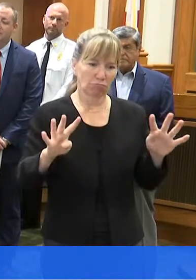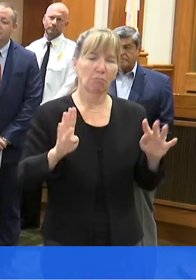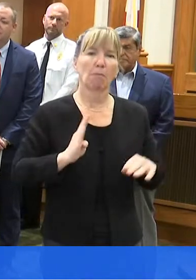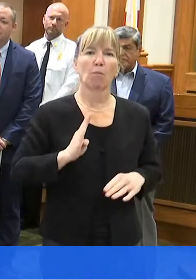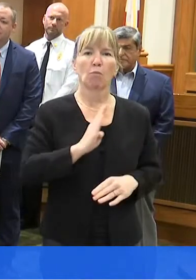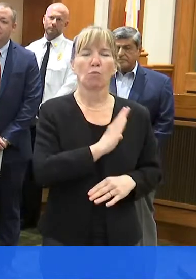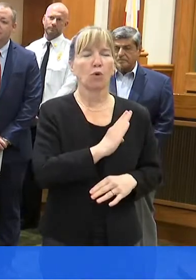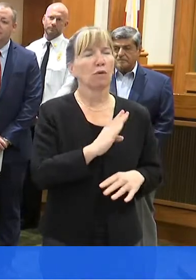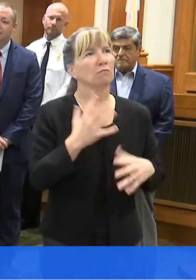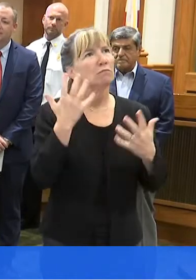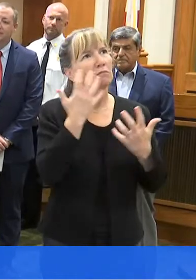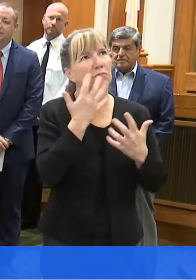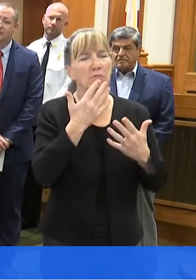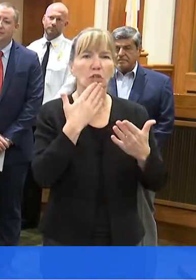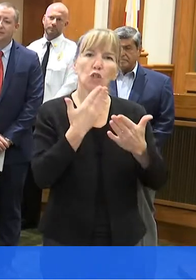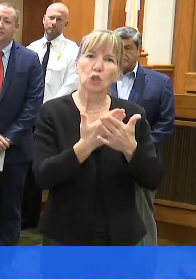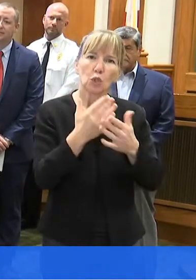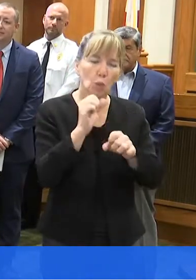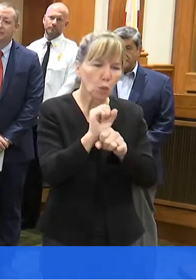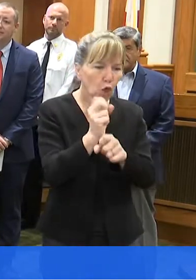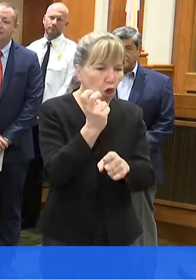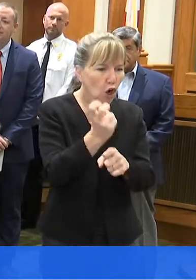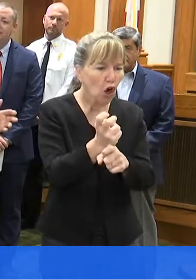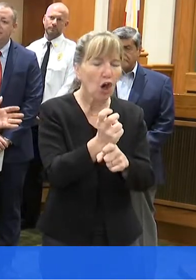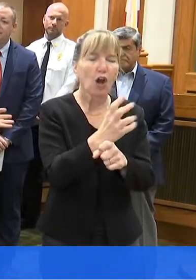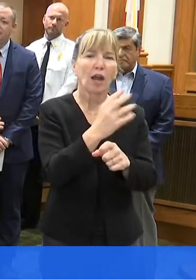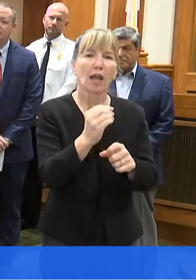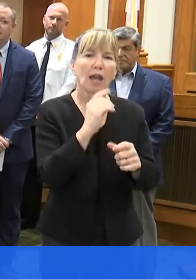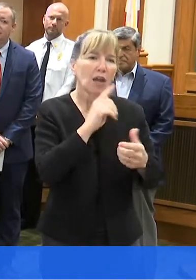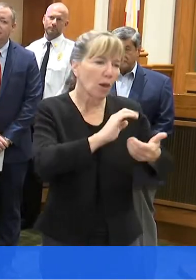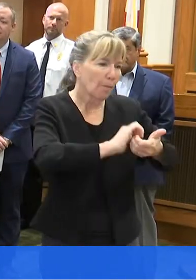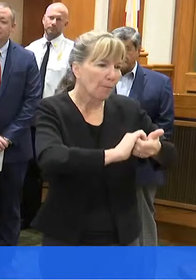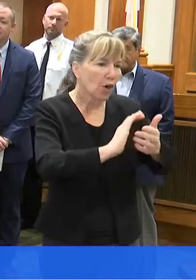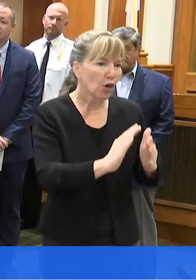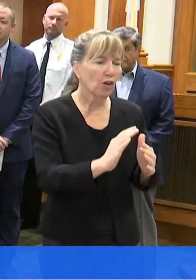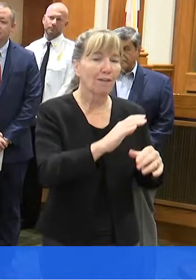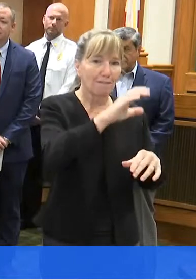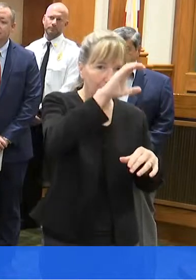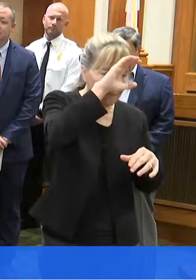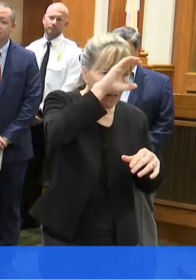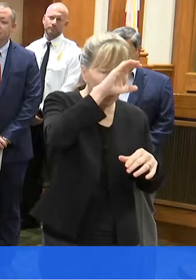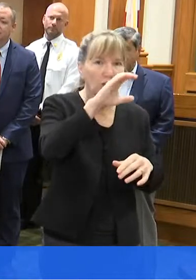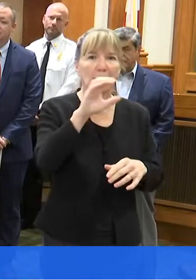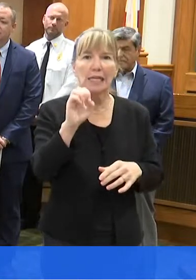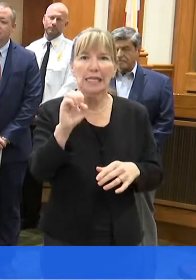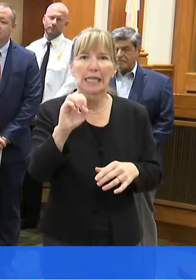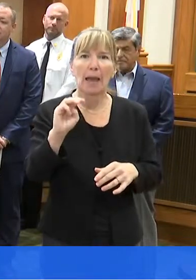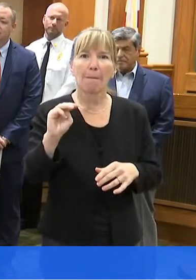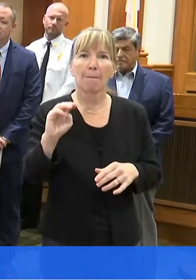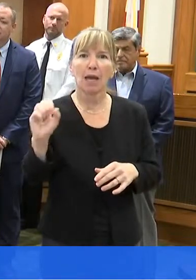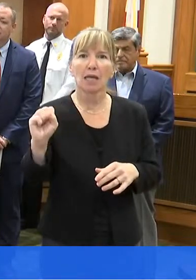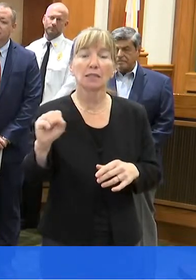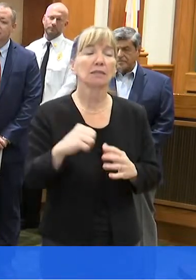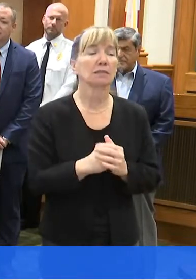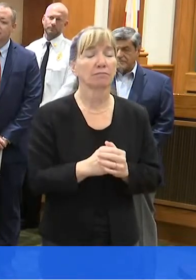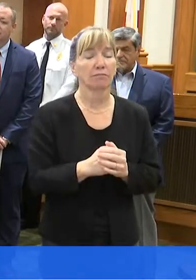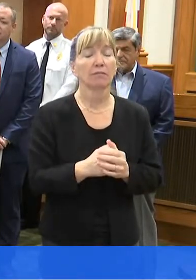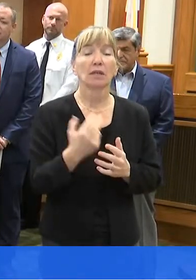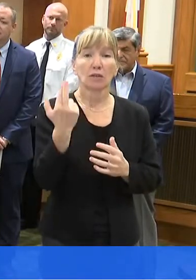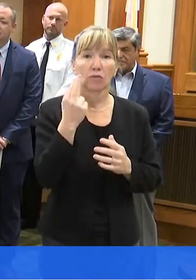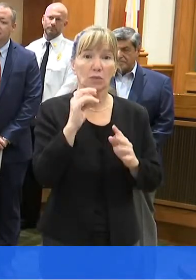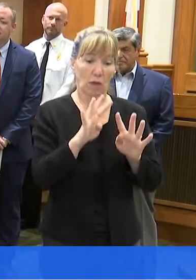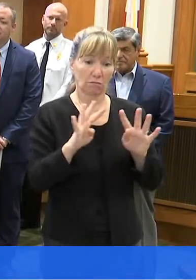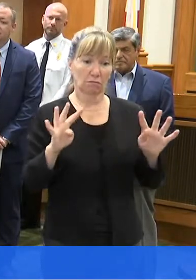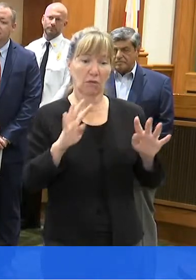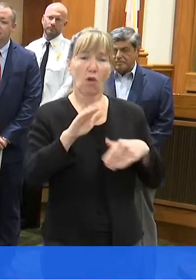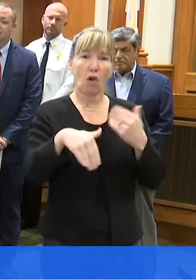amazing board. I want to thank our county manager, Roger DeJarlais, our partners in fire and EMS. There's a reason why everyone